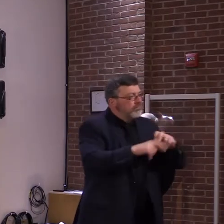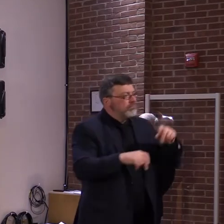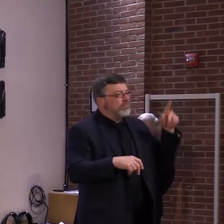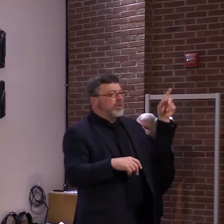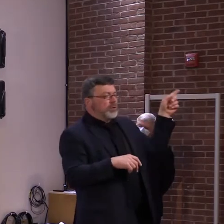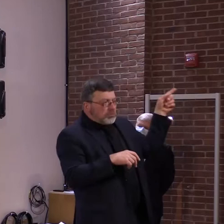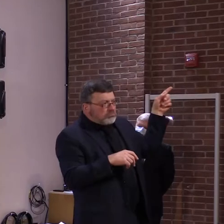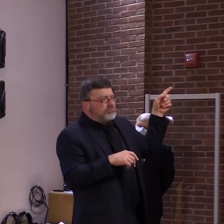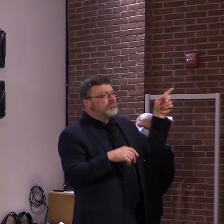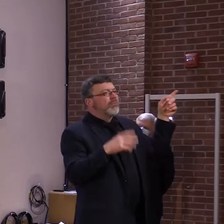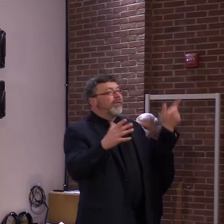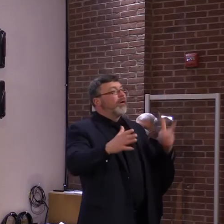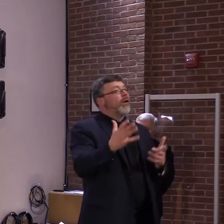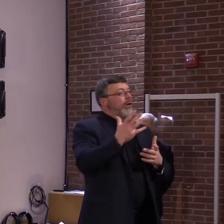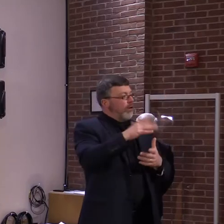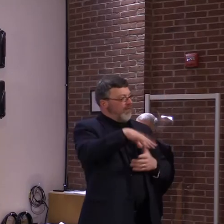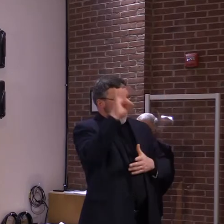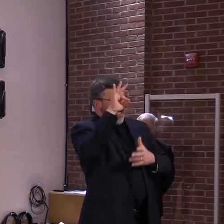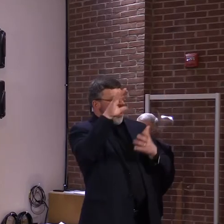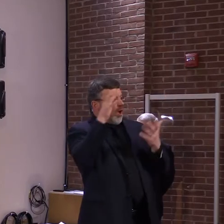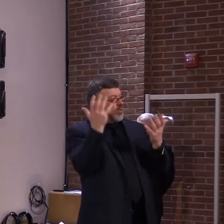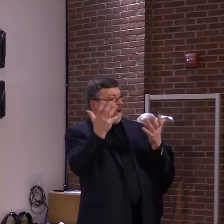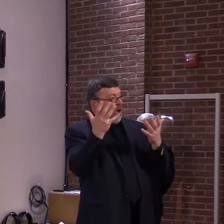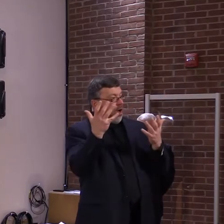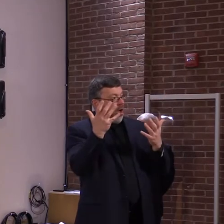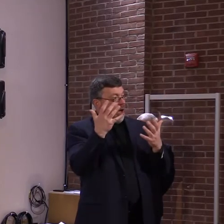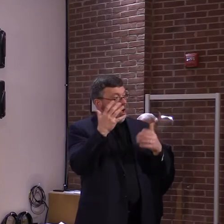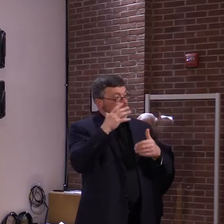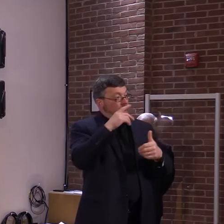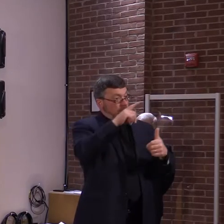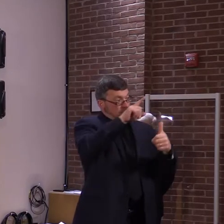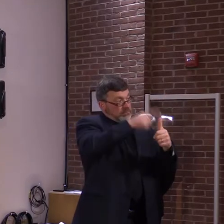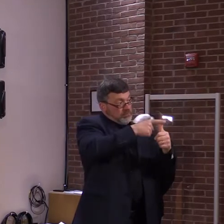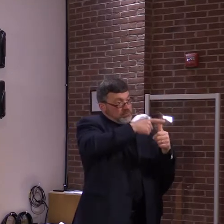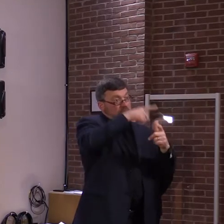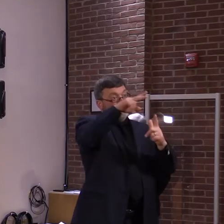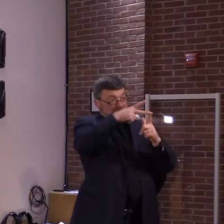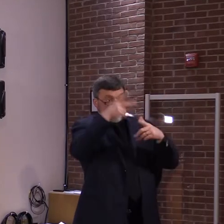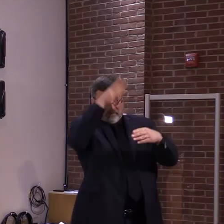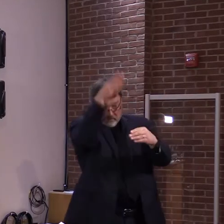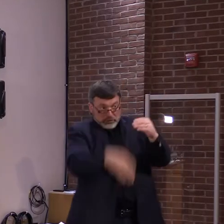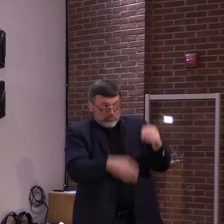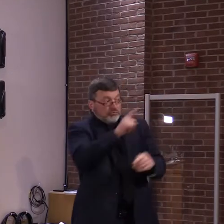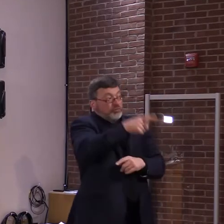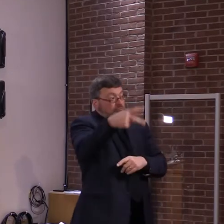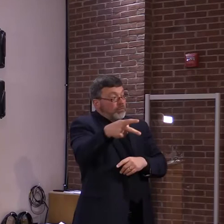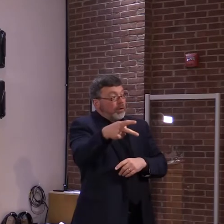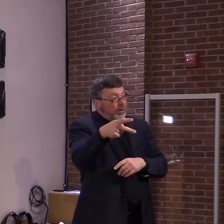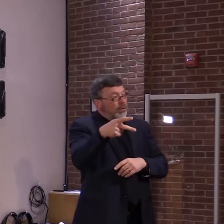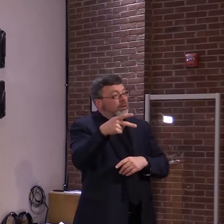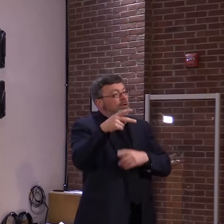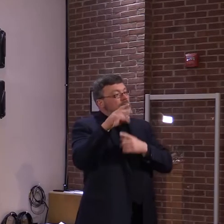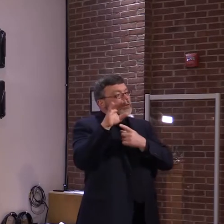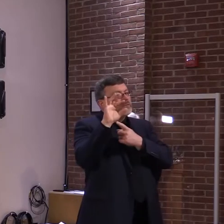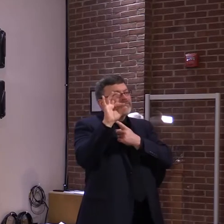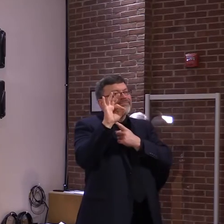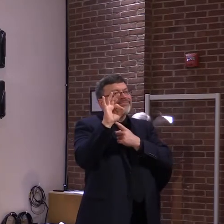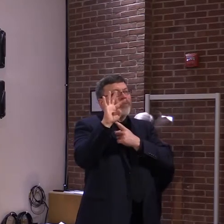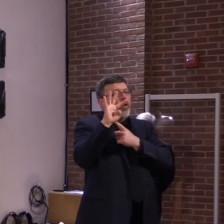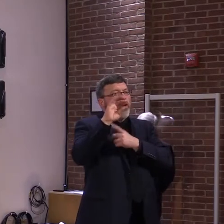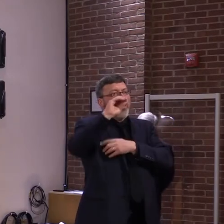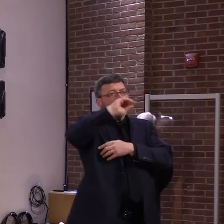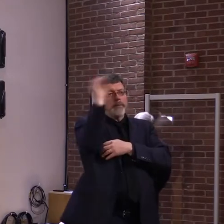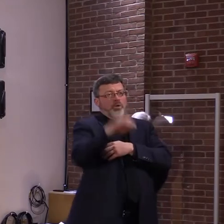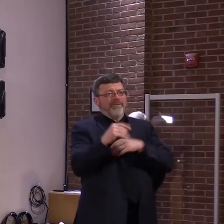hospitalization. And even if you were only partially vaccinated, 64% effective. These